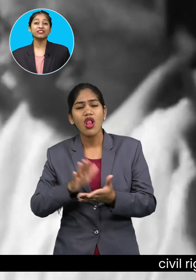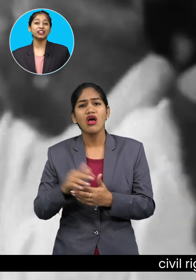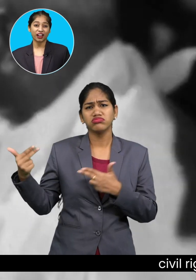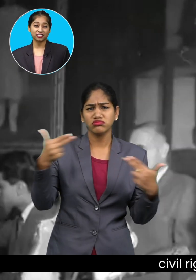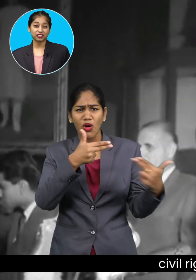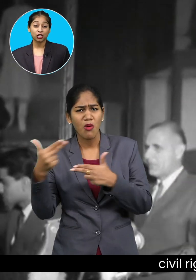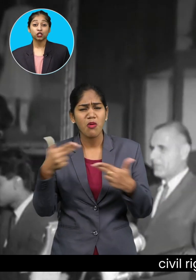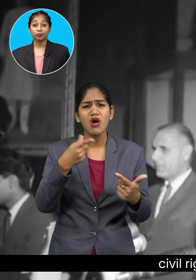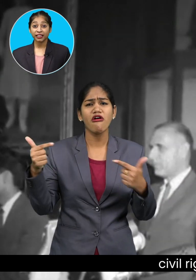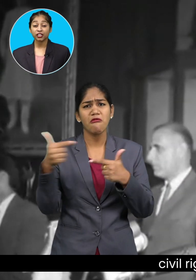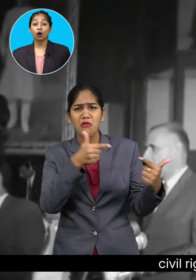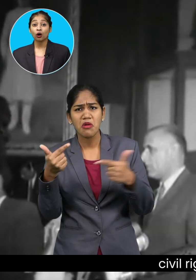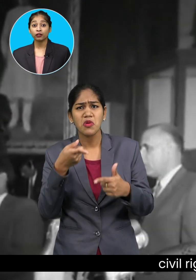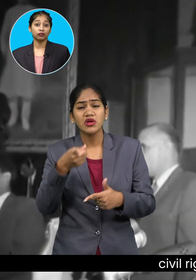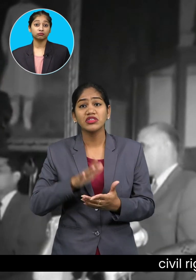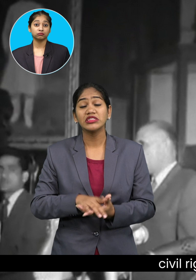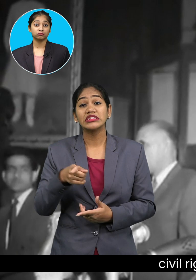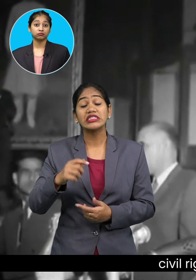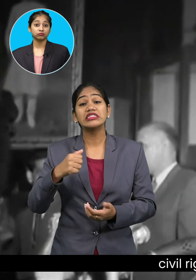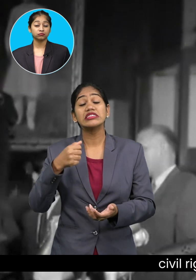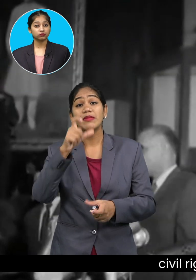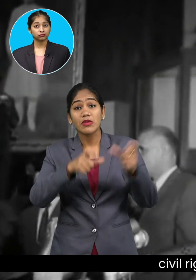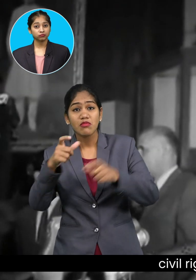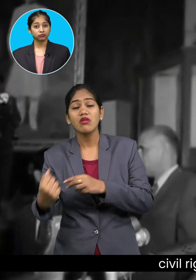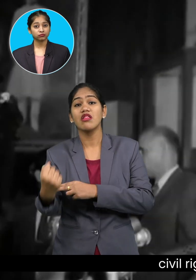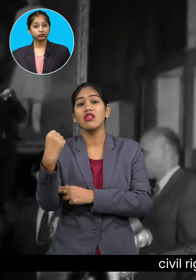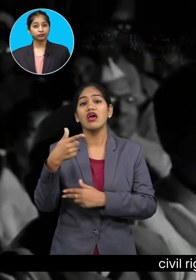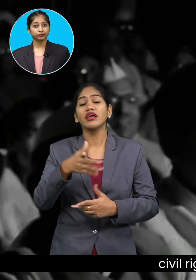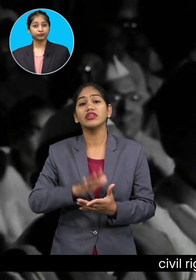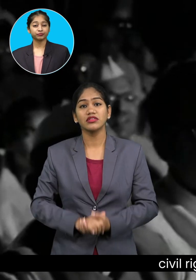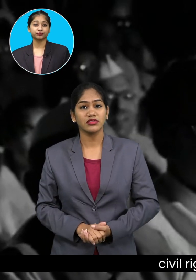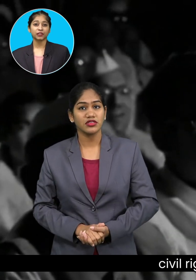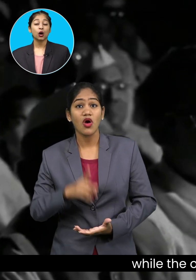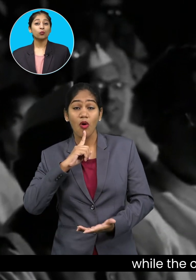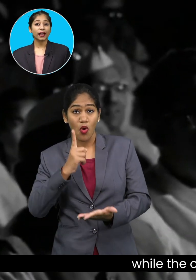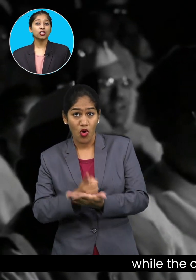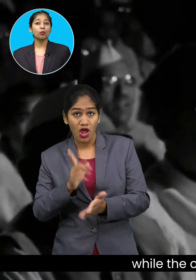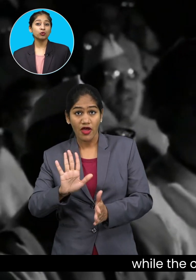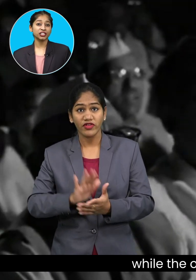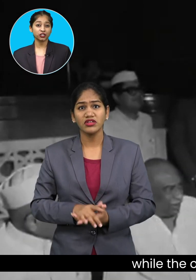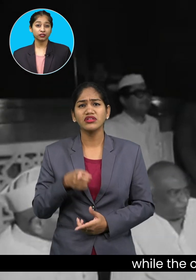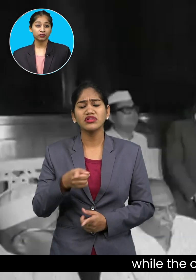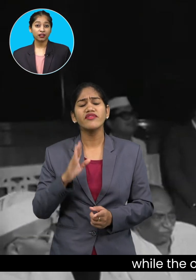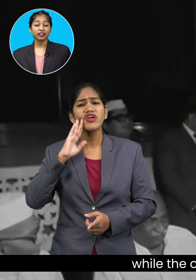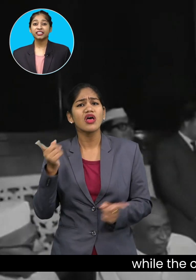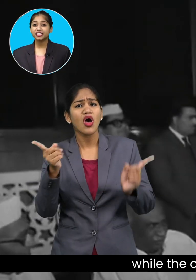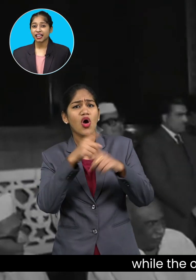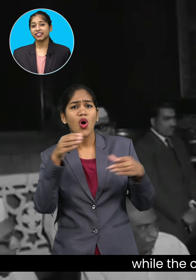violating civil rights to maintain order. while the